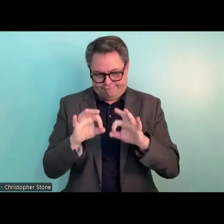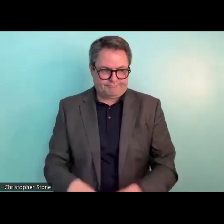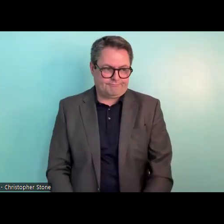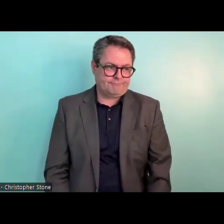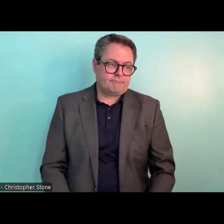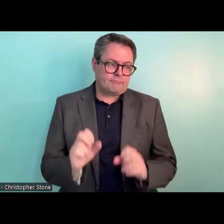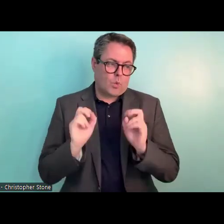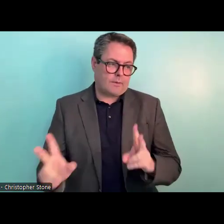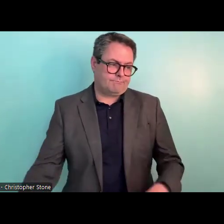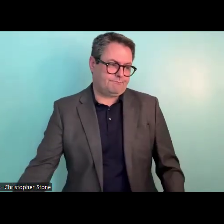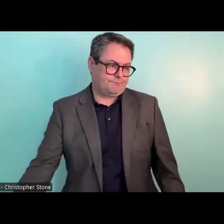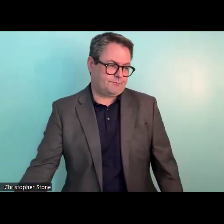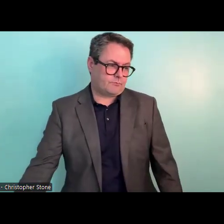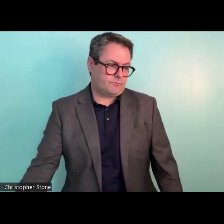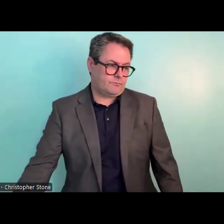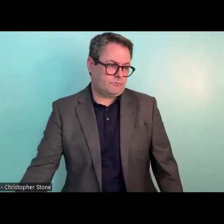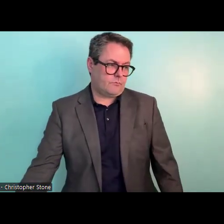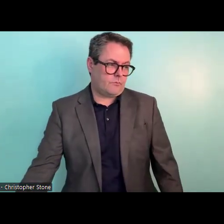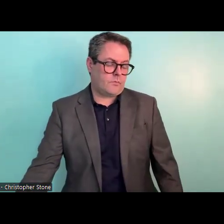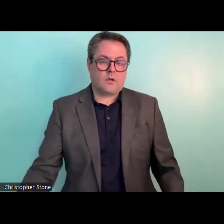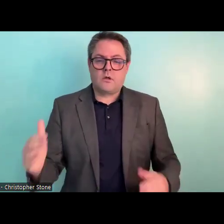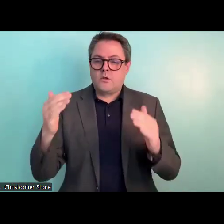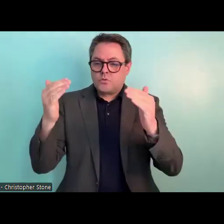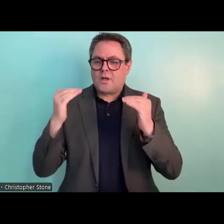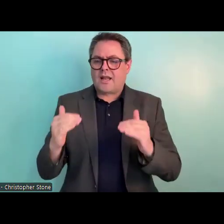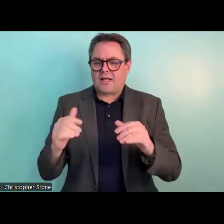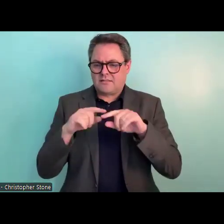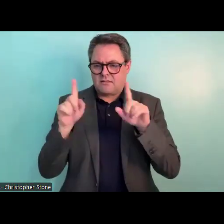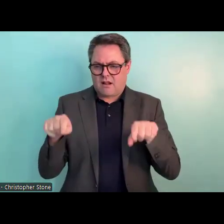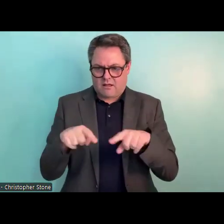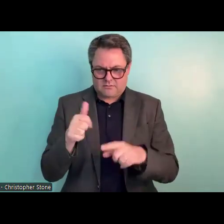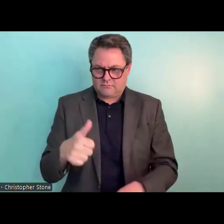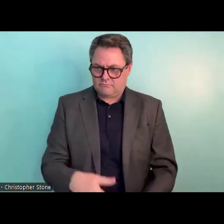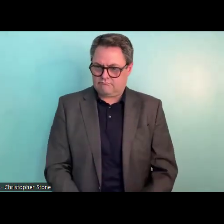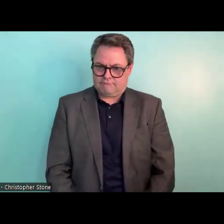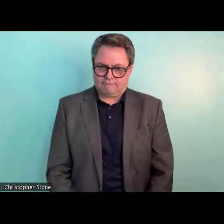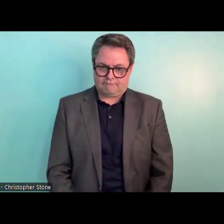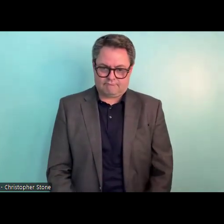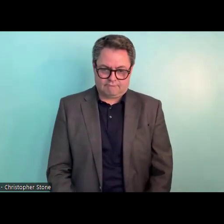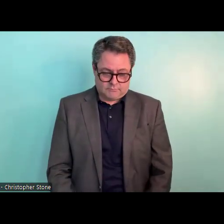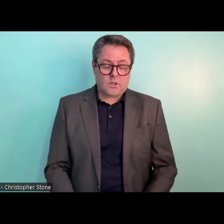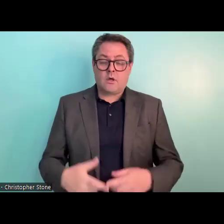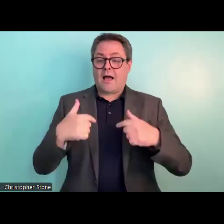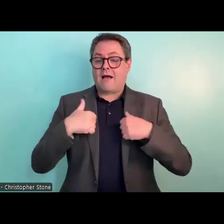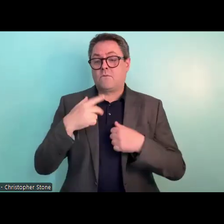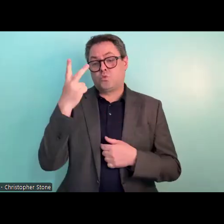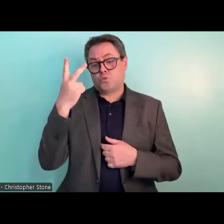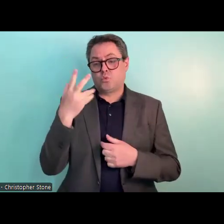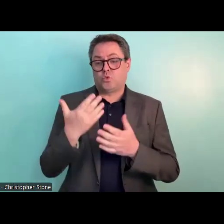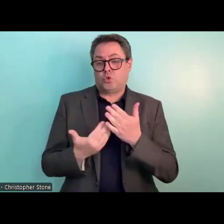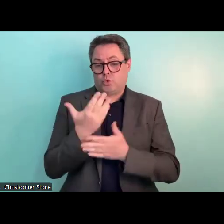longer it takes for your fees to be paid to us, the more difficult our work is. If we can move to the next slide, please. Thank